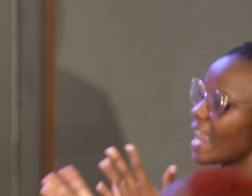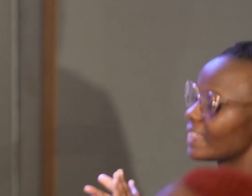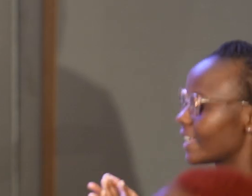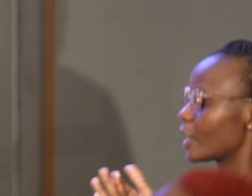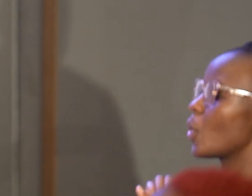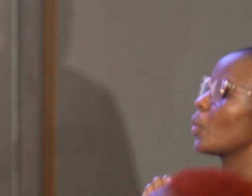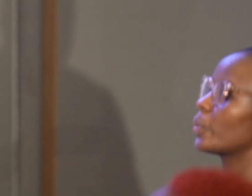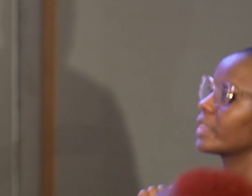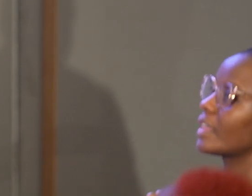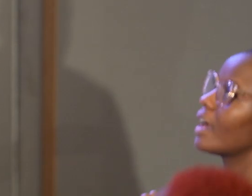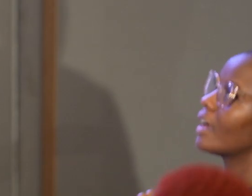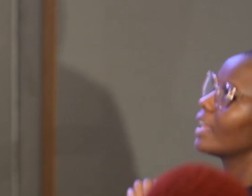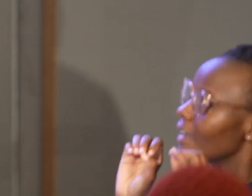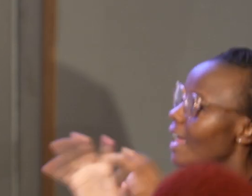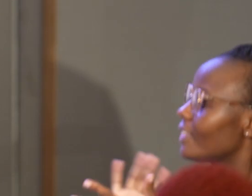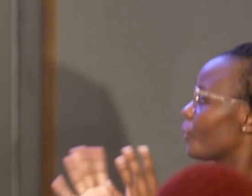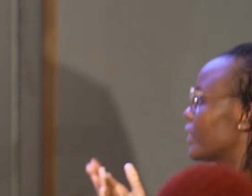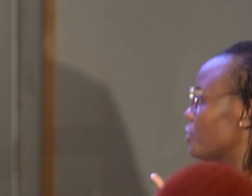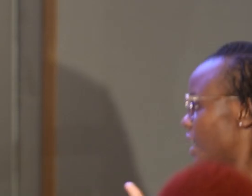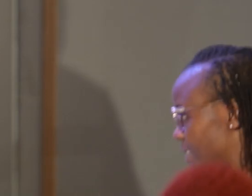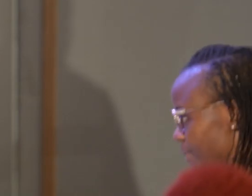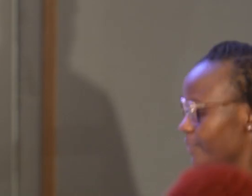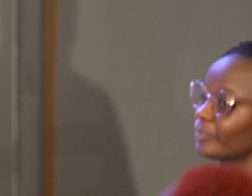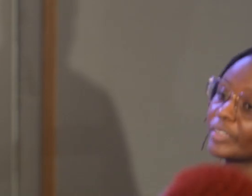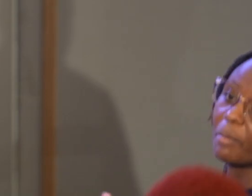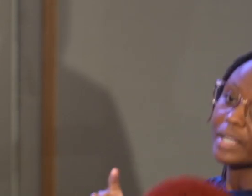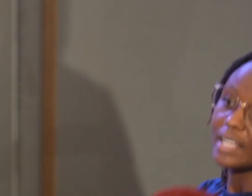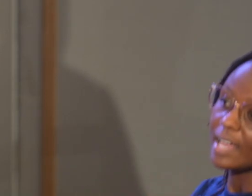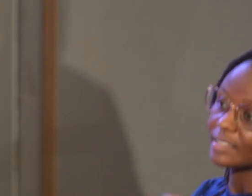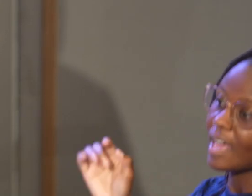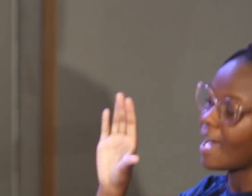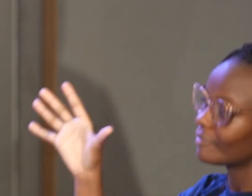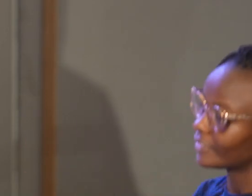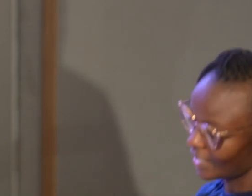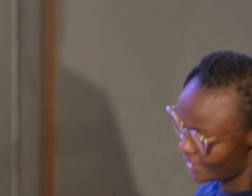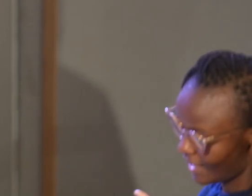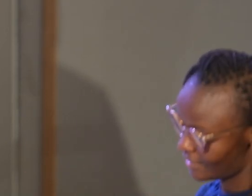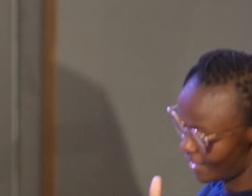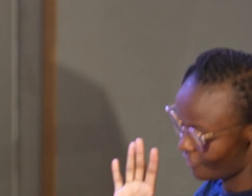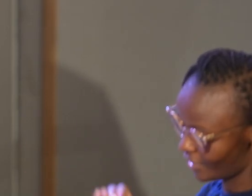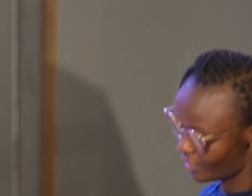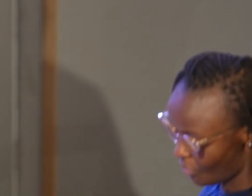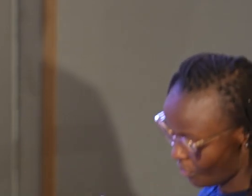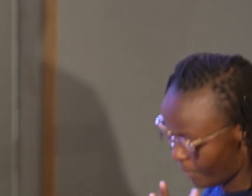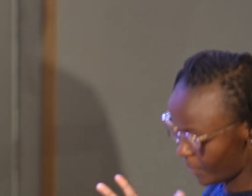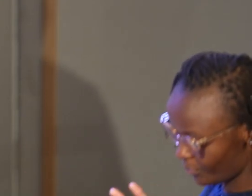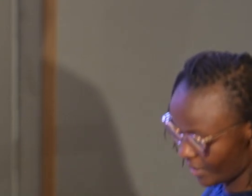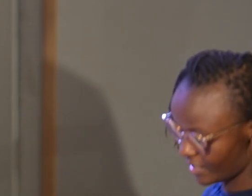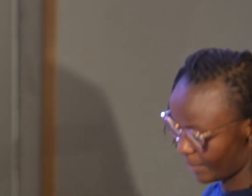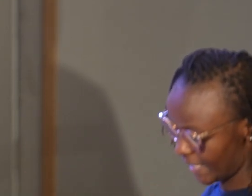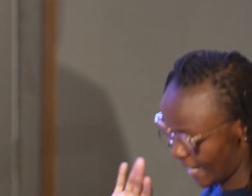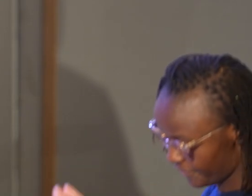us, period. But as African students, Africans or persons with disabilities